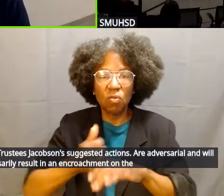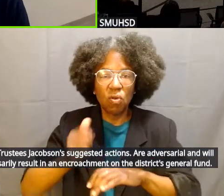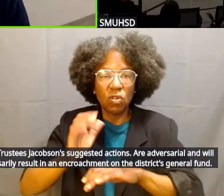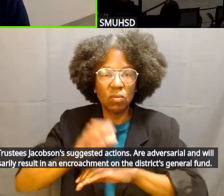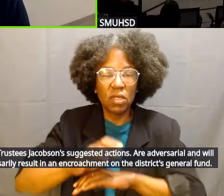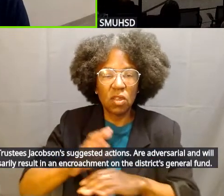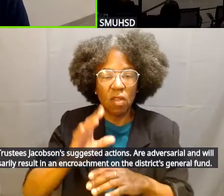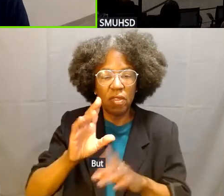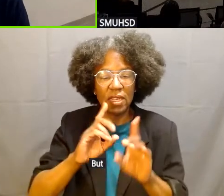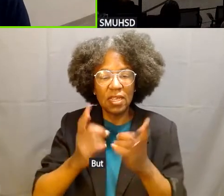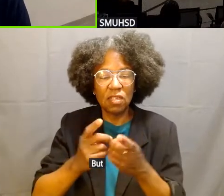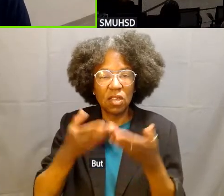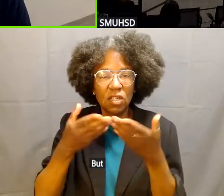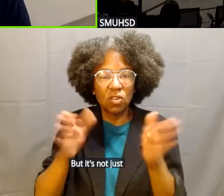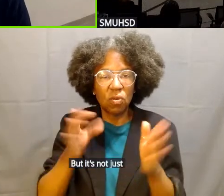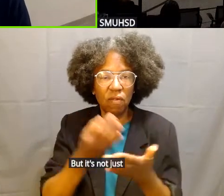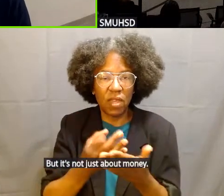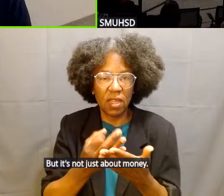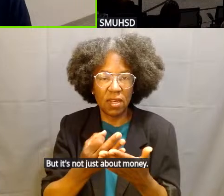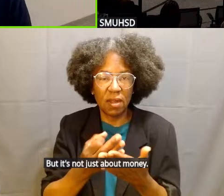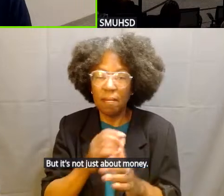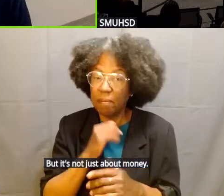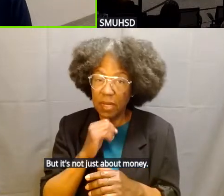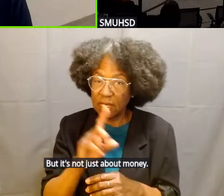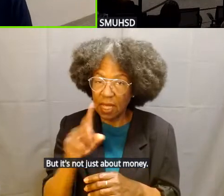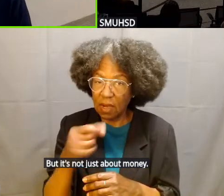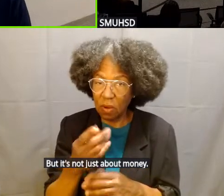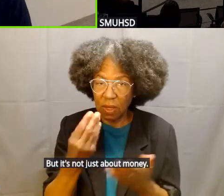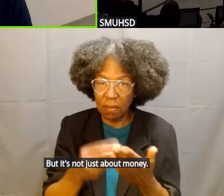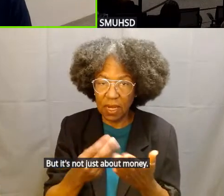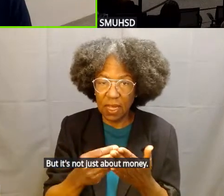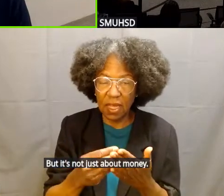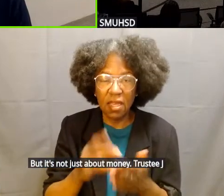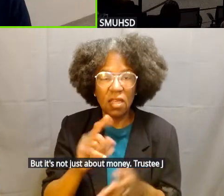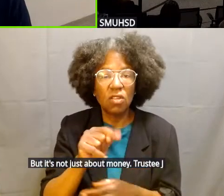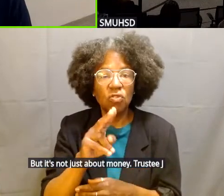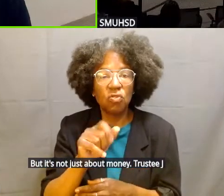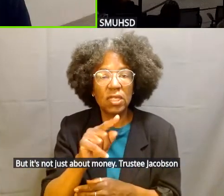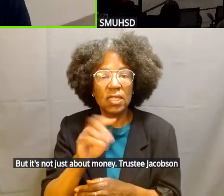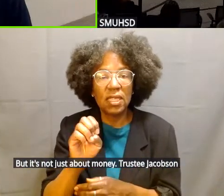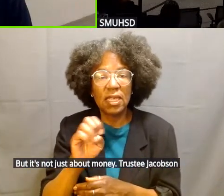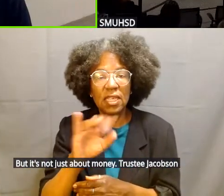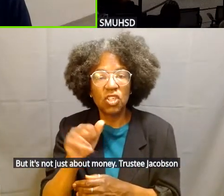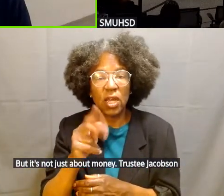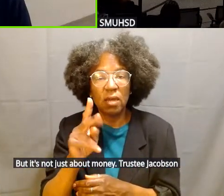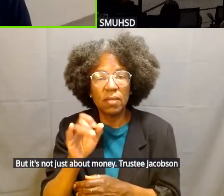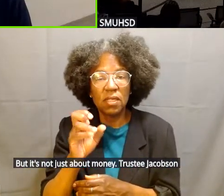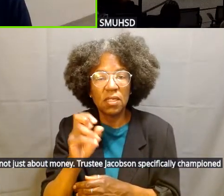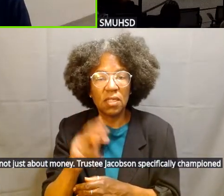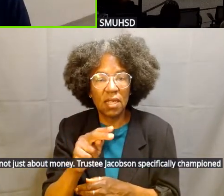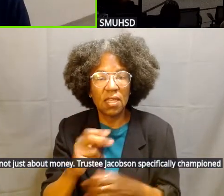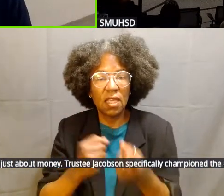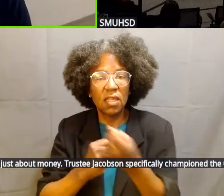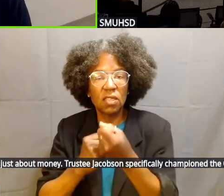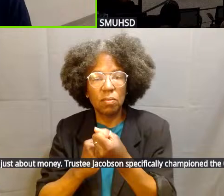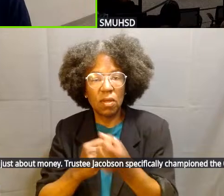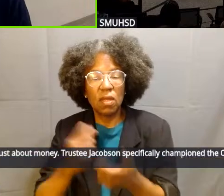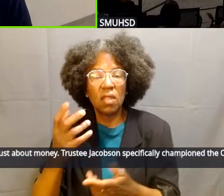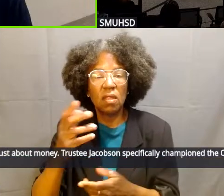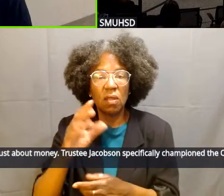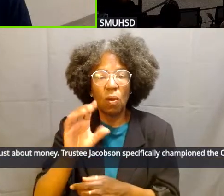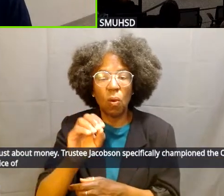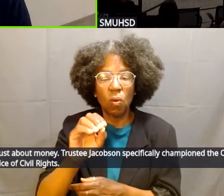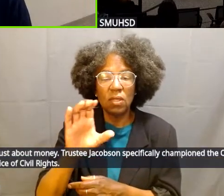But it's not just about money. Trustee Jacobson specifically championed the OCR process, Office of Civil